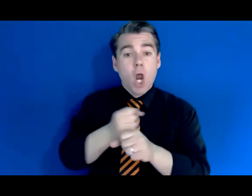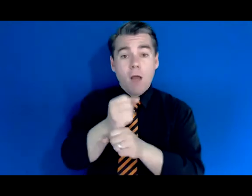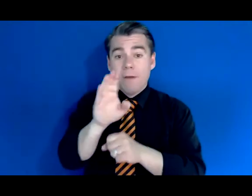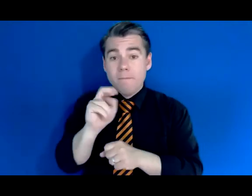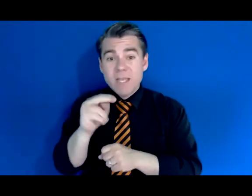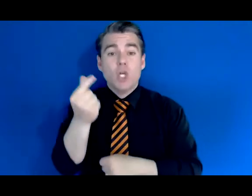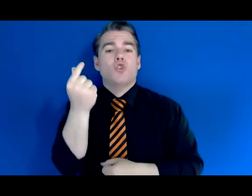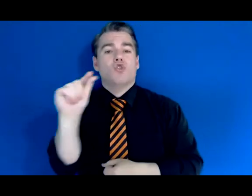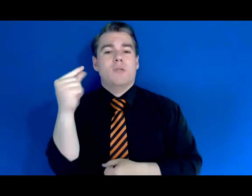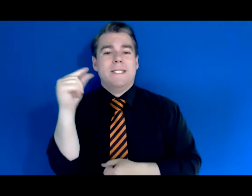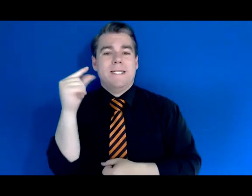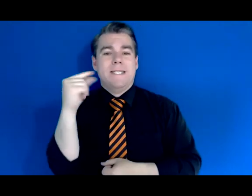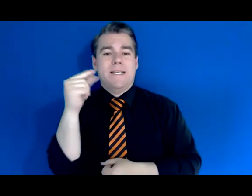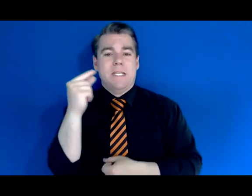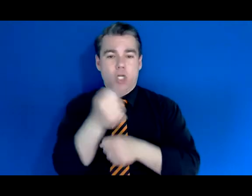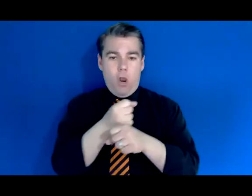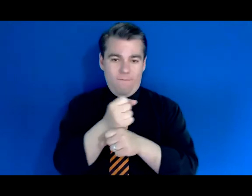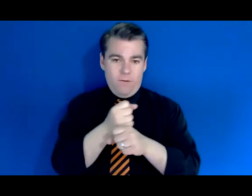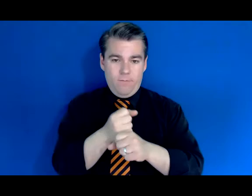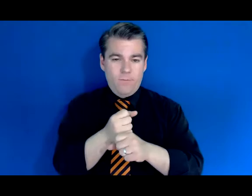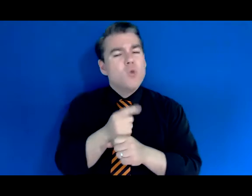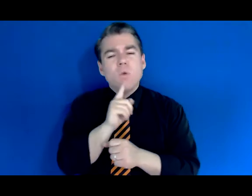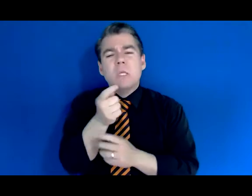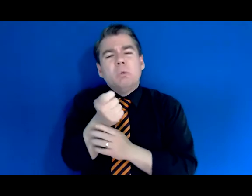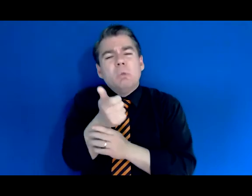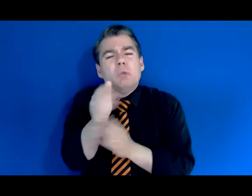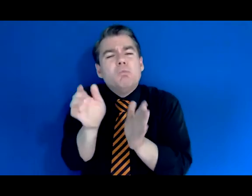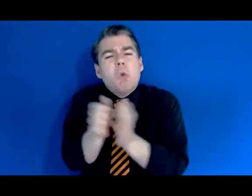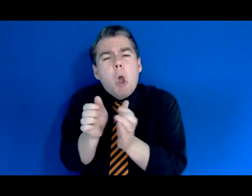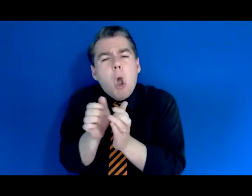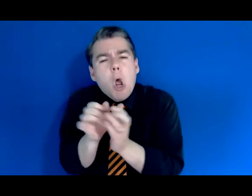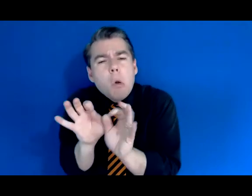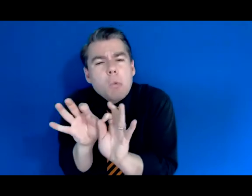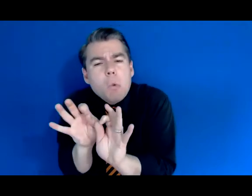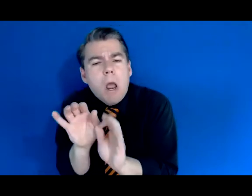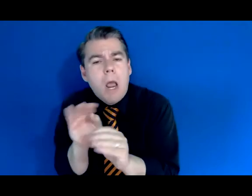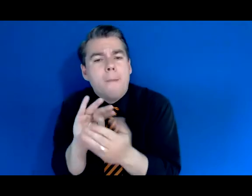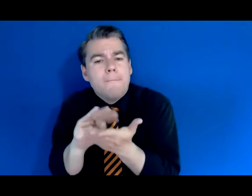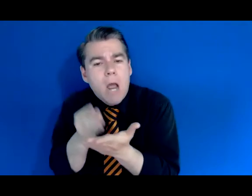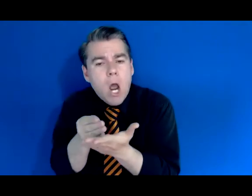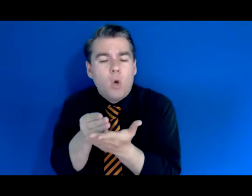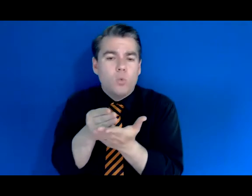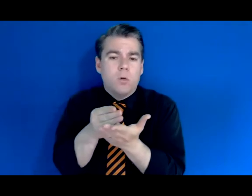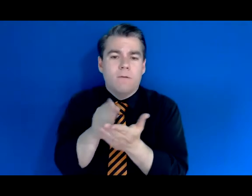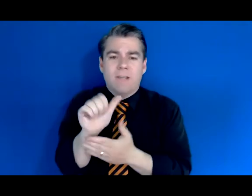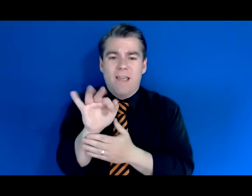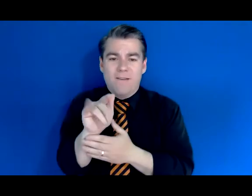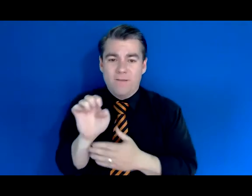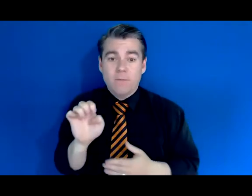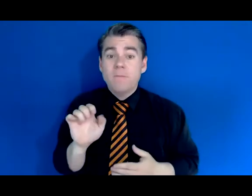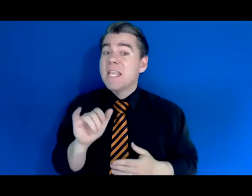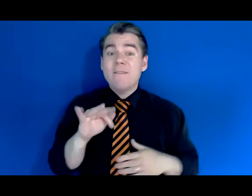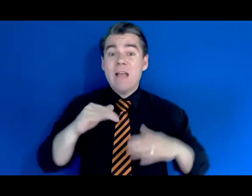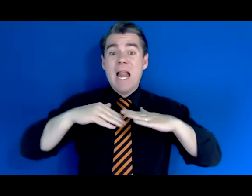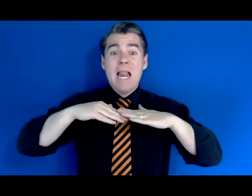very, very small amount of caffeine. Plexus is required to list less than 2%